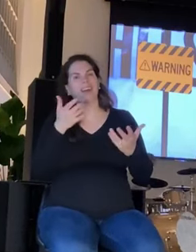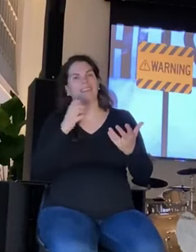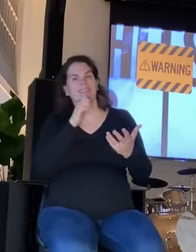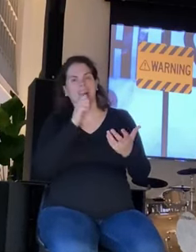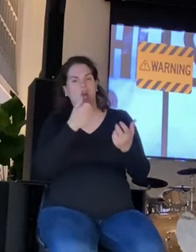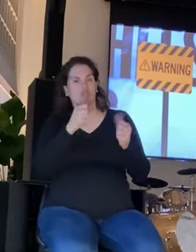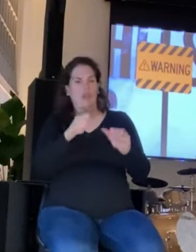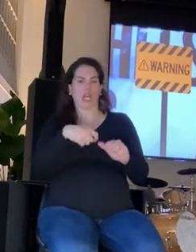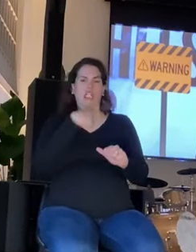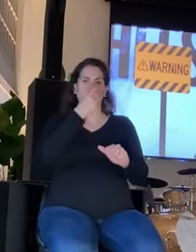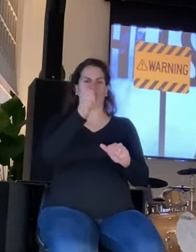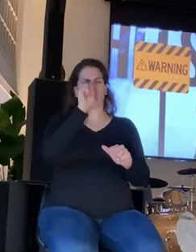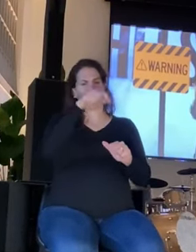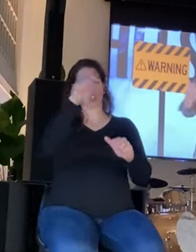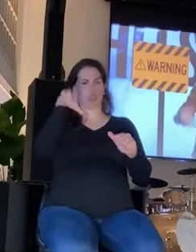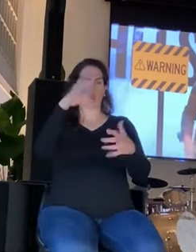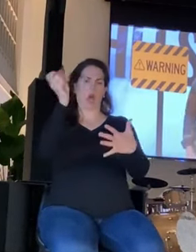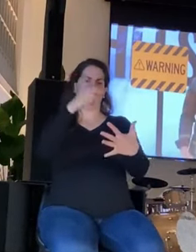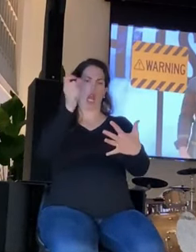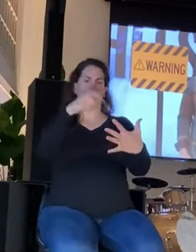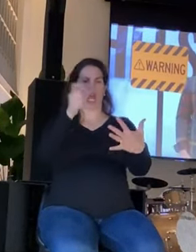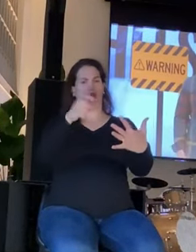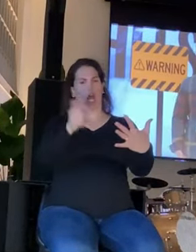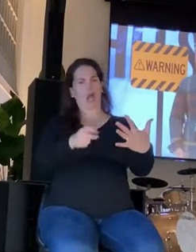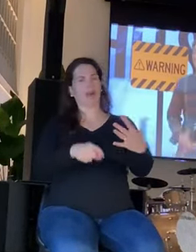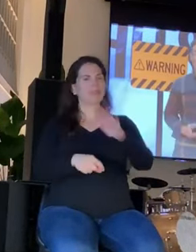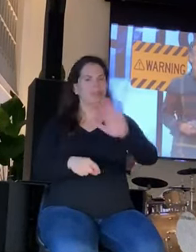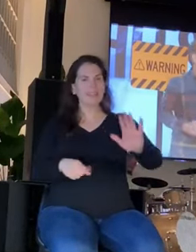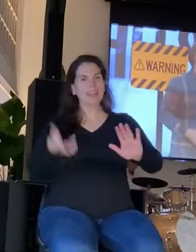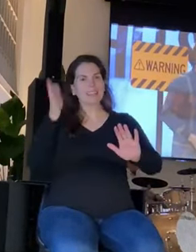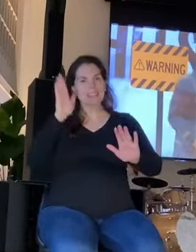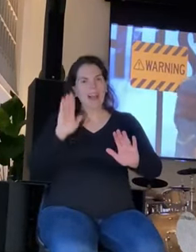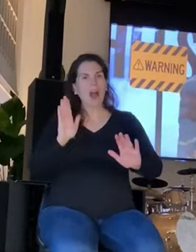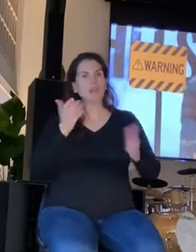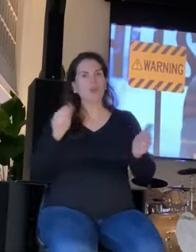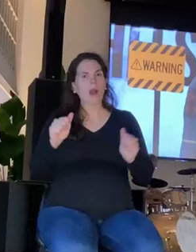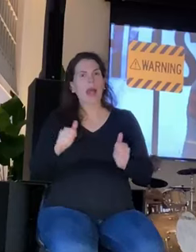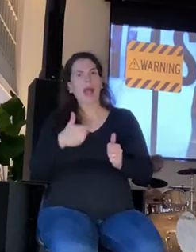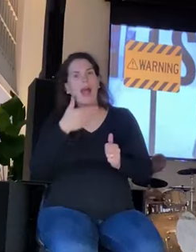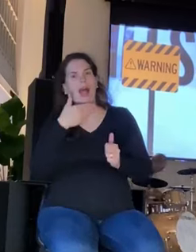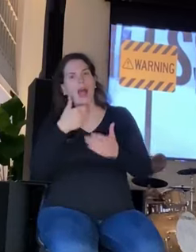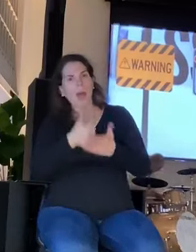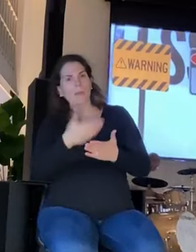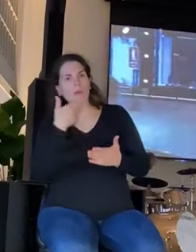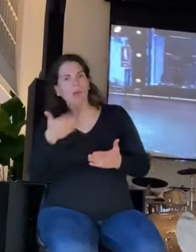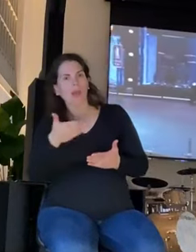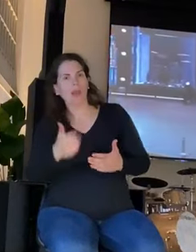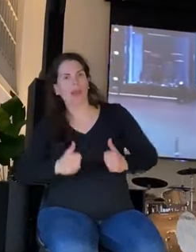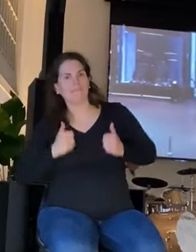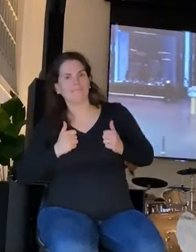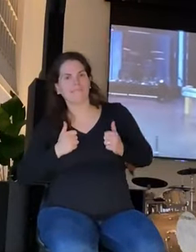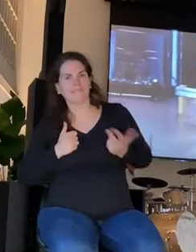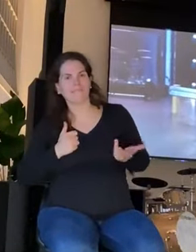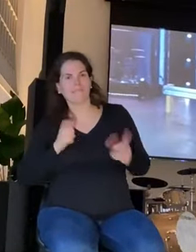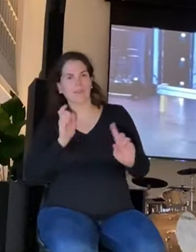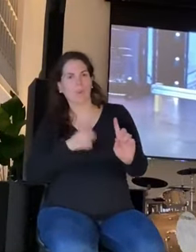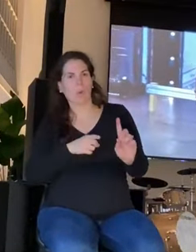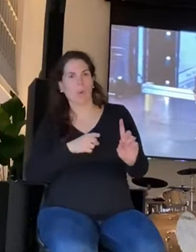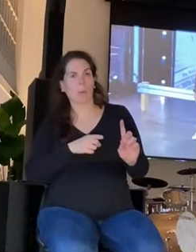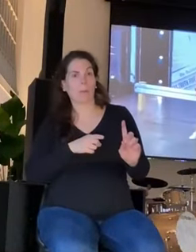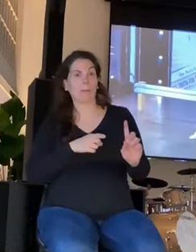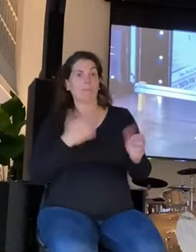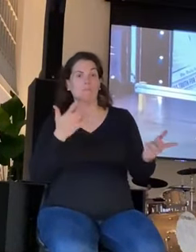harm. And you've been ignoring it. Maybe the sign said, do not